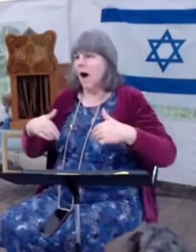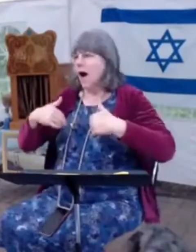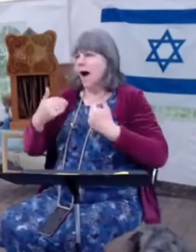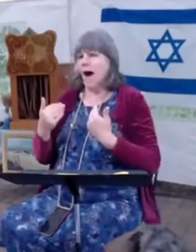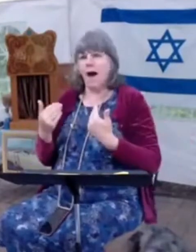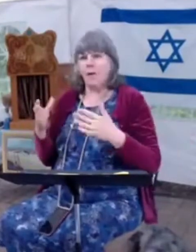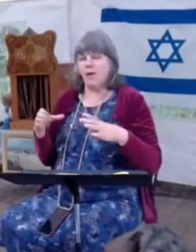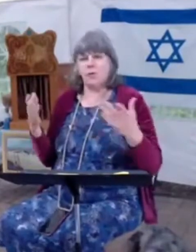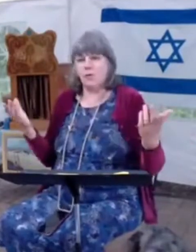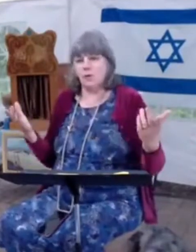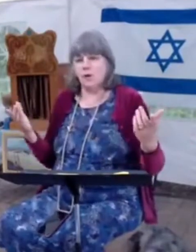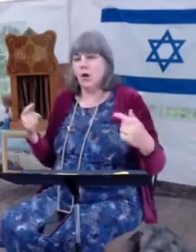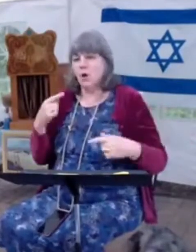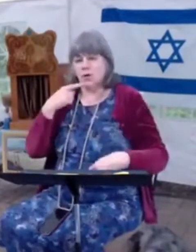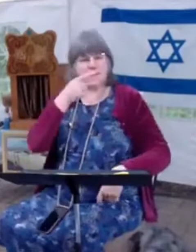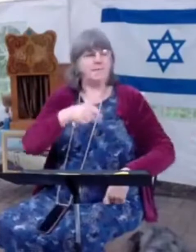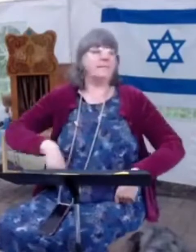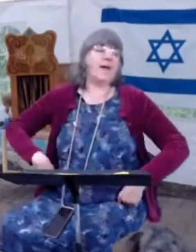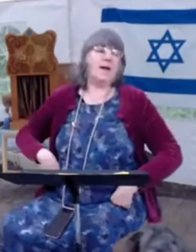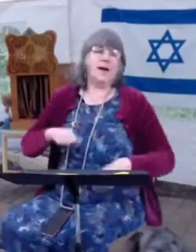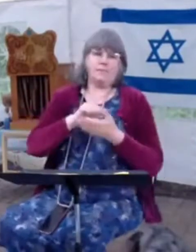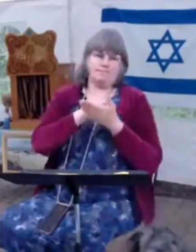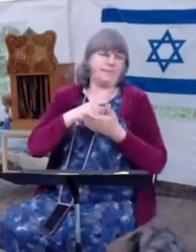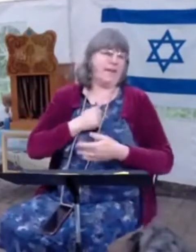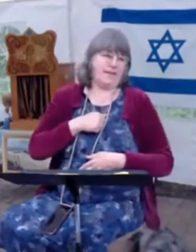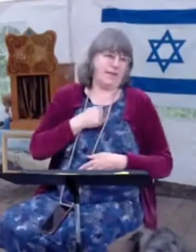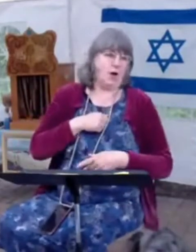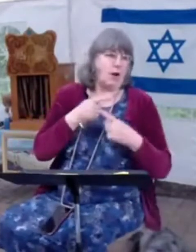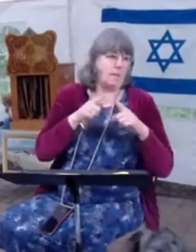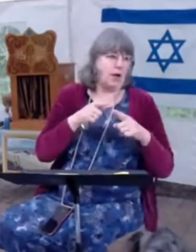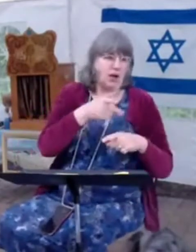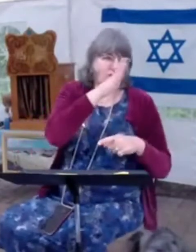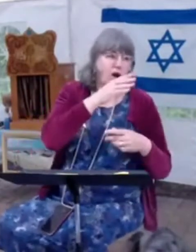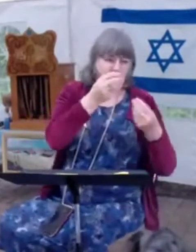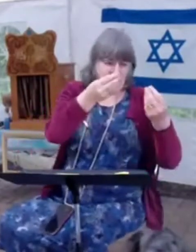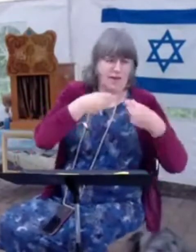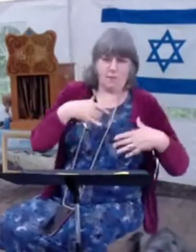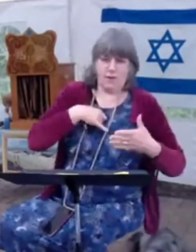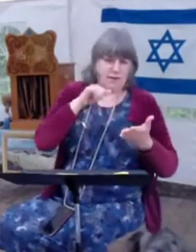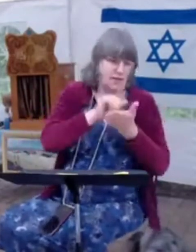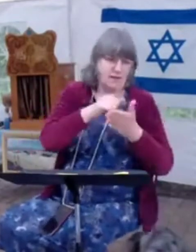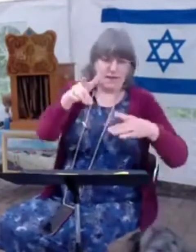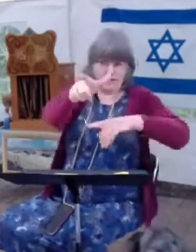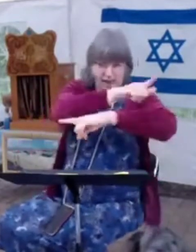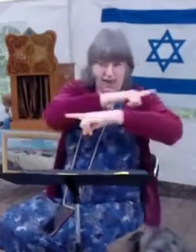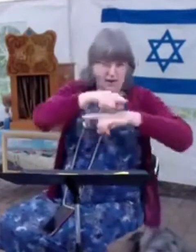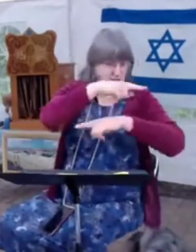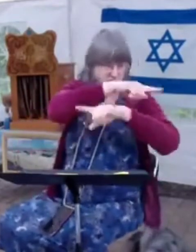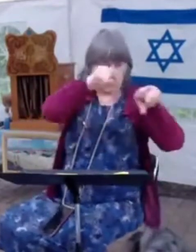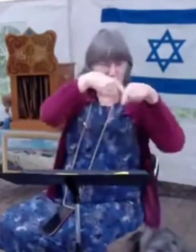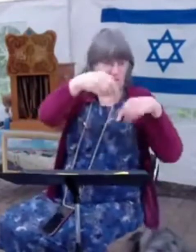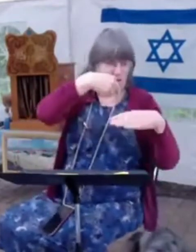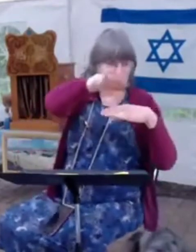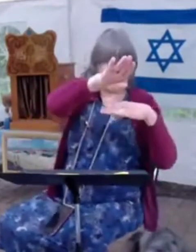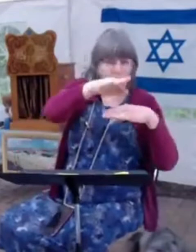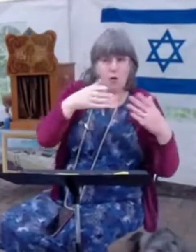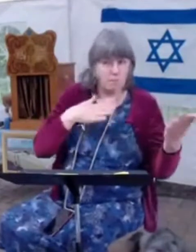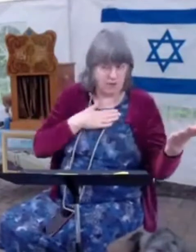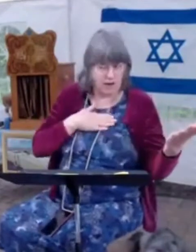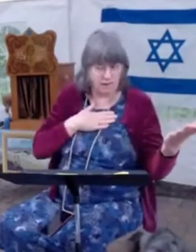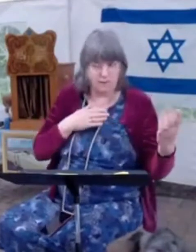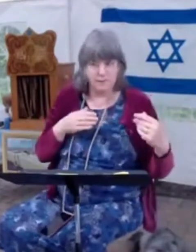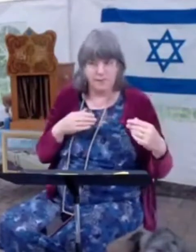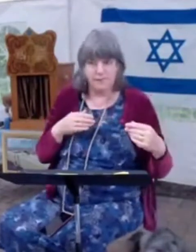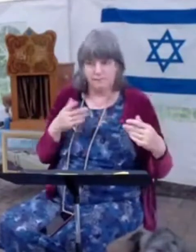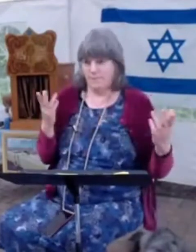goes to deliver Lot, we read that the Canaanites of the land were confederate with